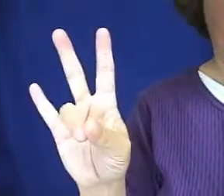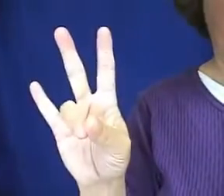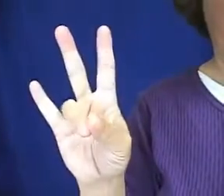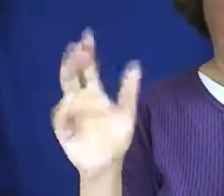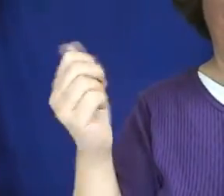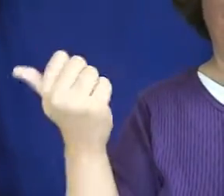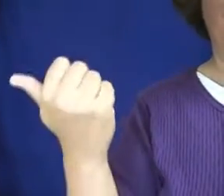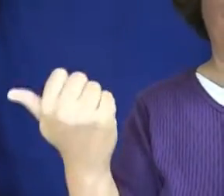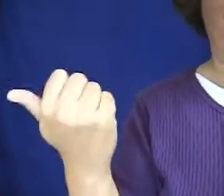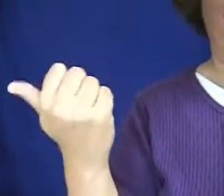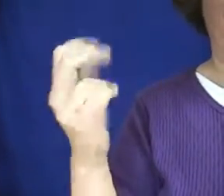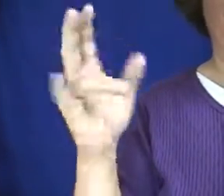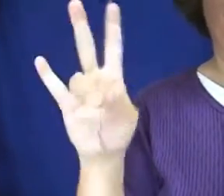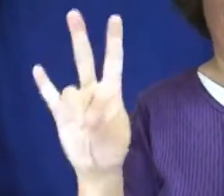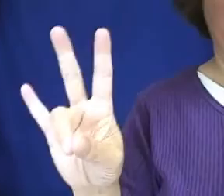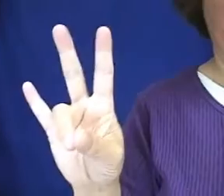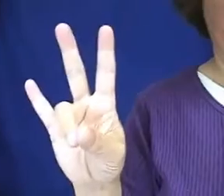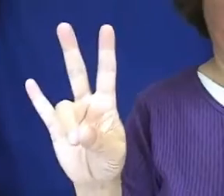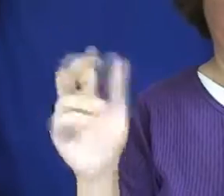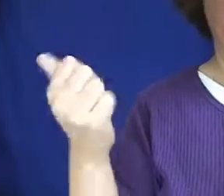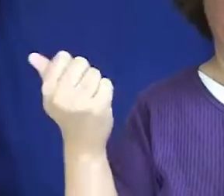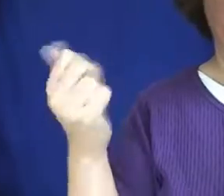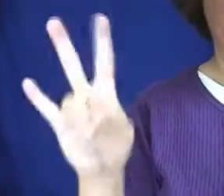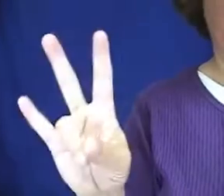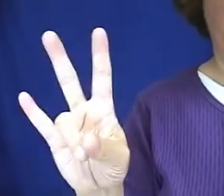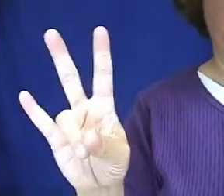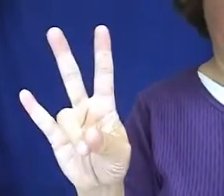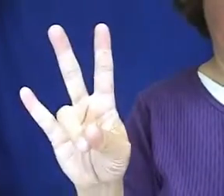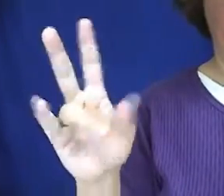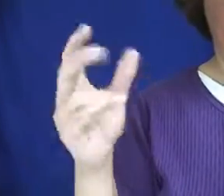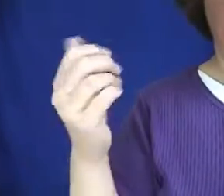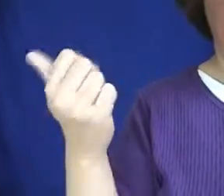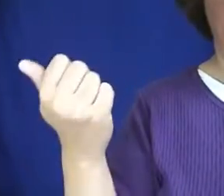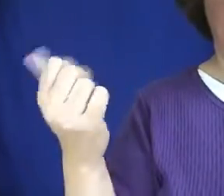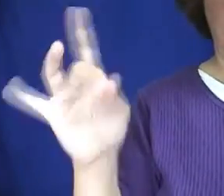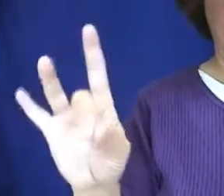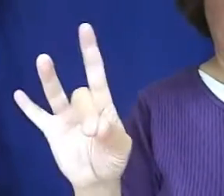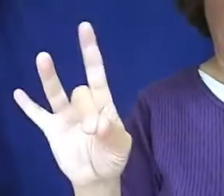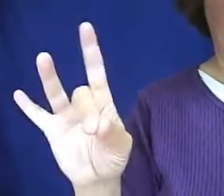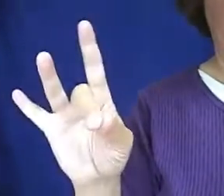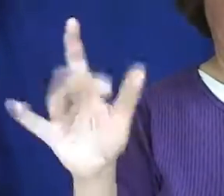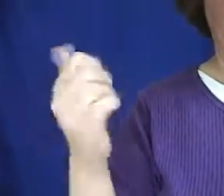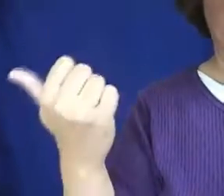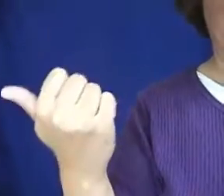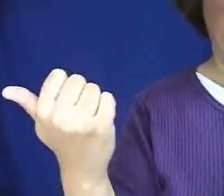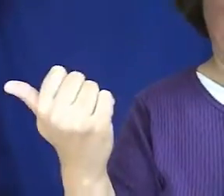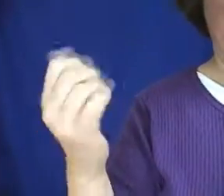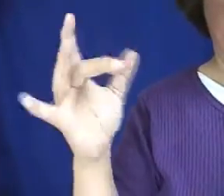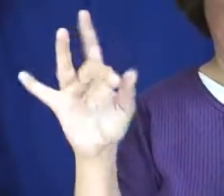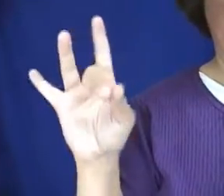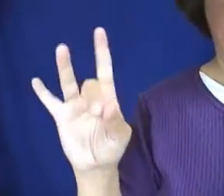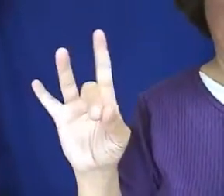17, 10, 7, 17. 18, 10,